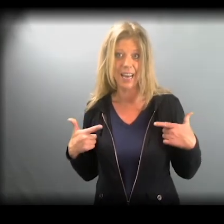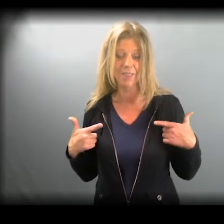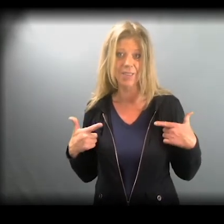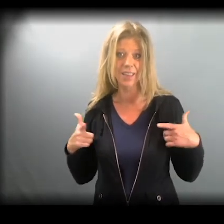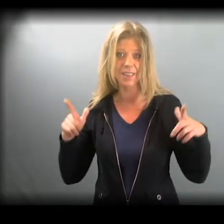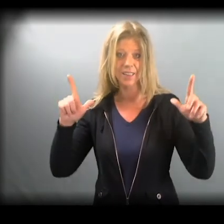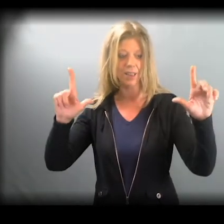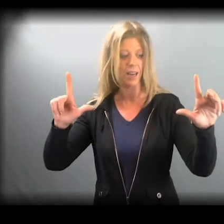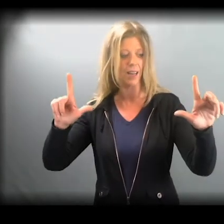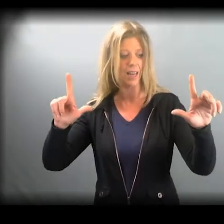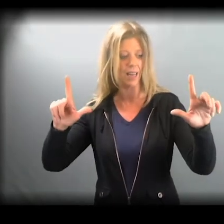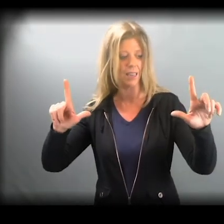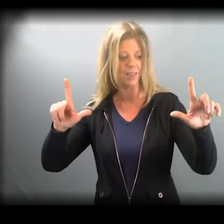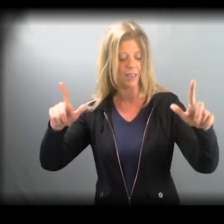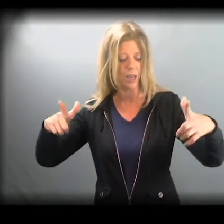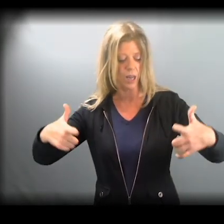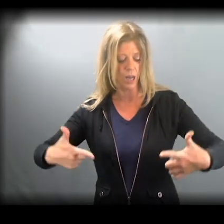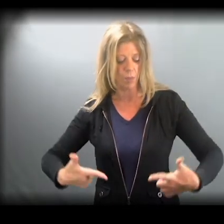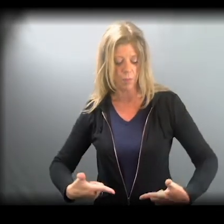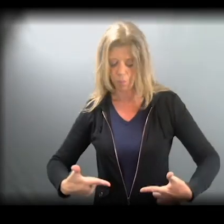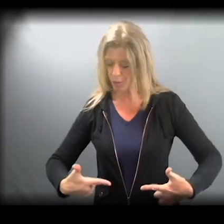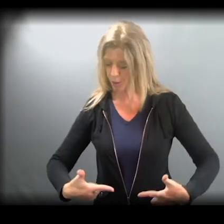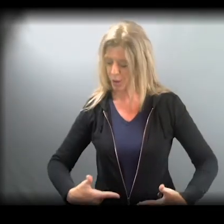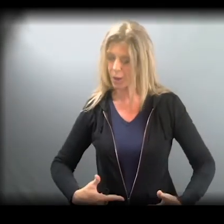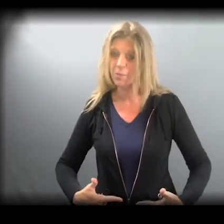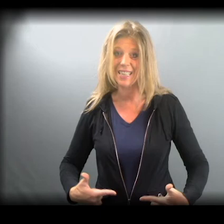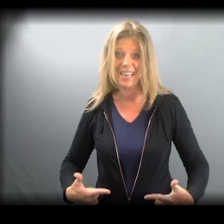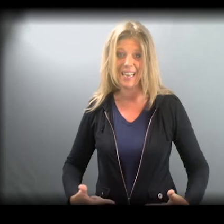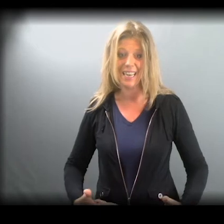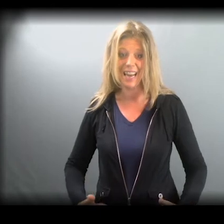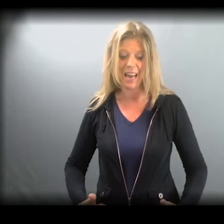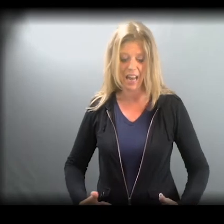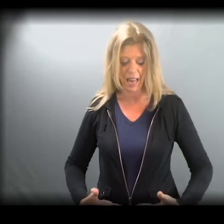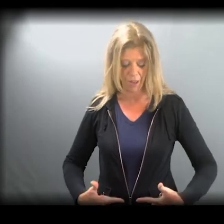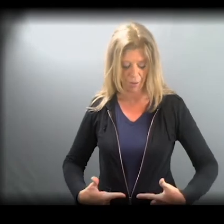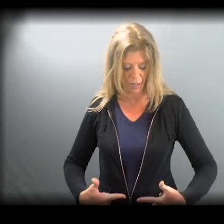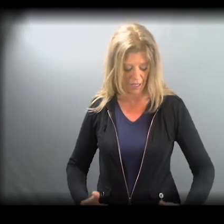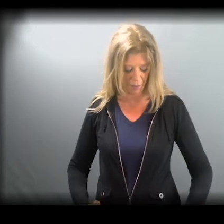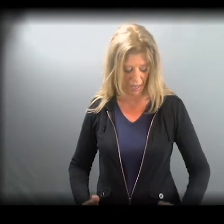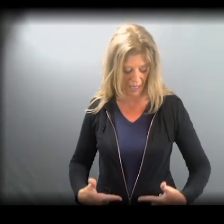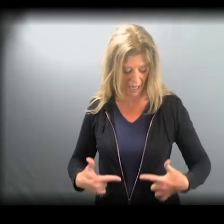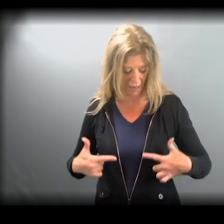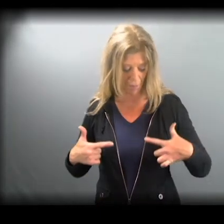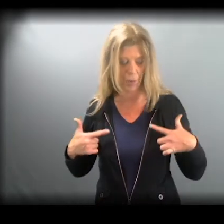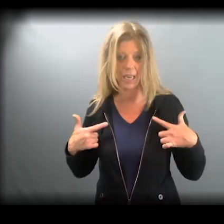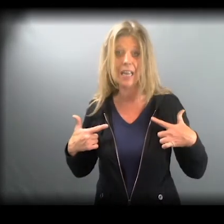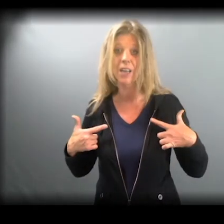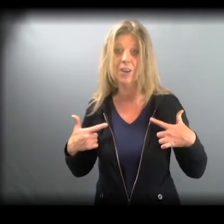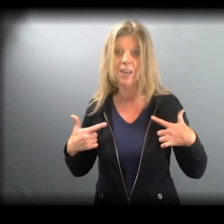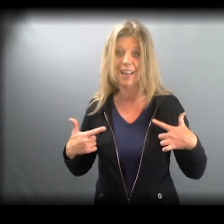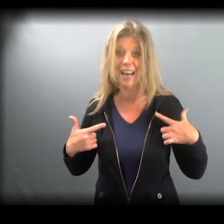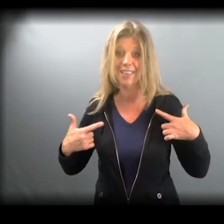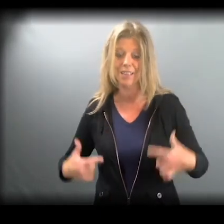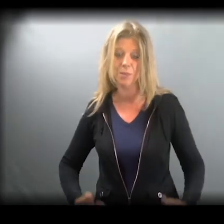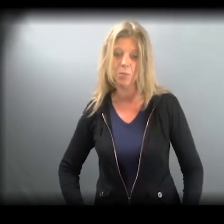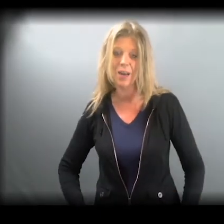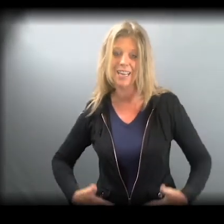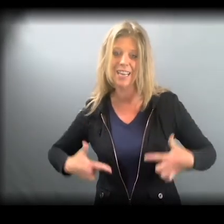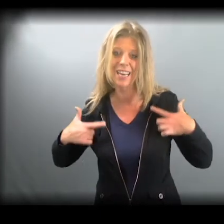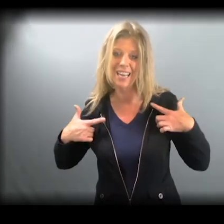Life. They're L hands. Put your palms in towards your body and bring your L hands up your body